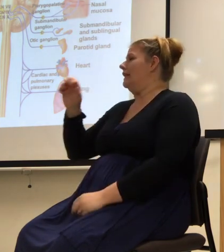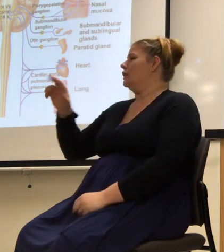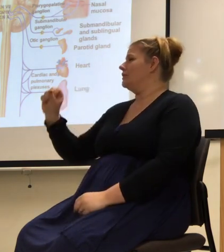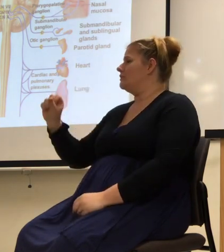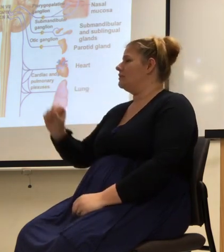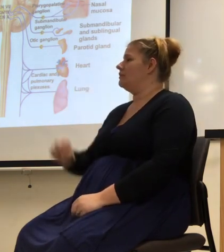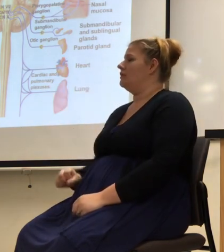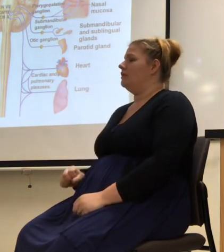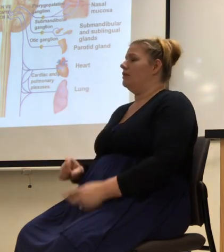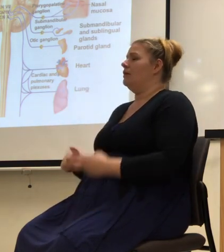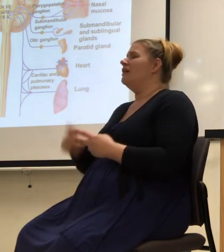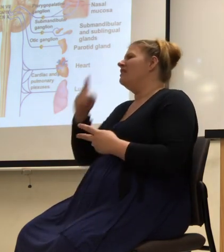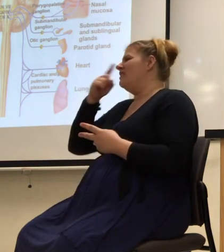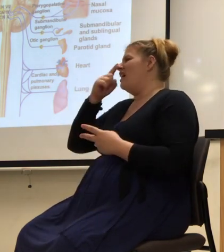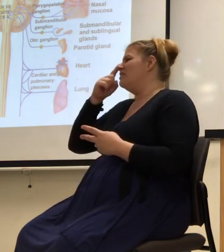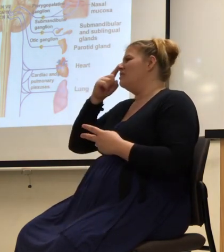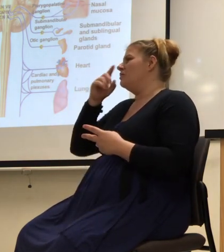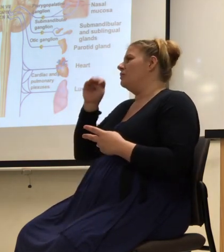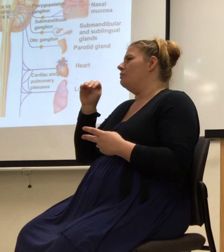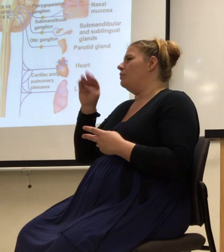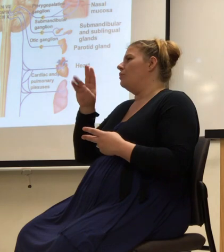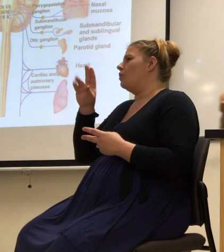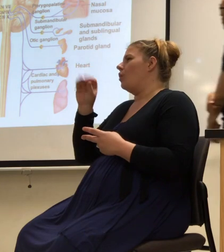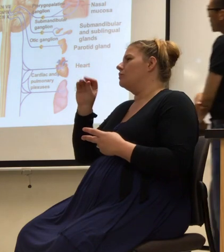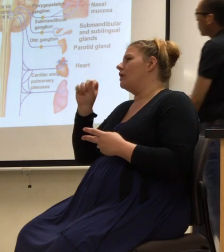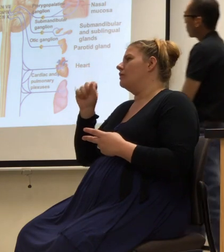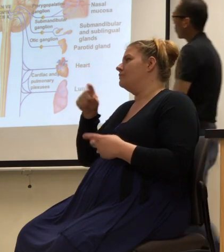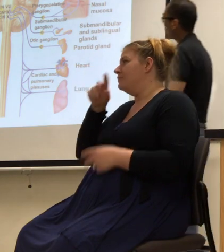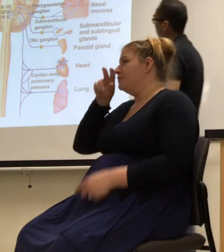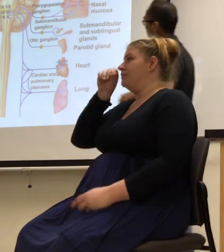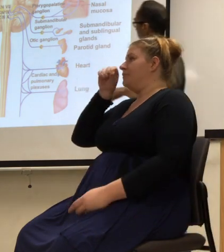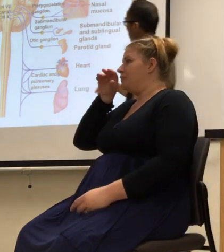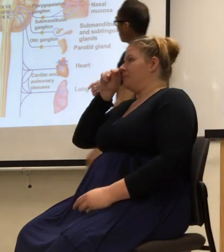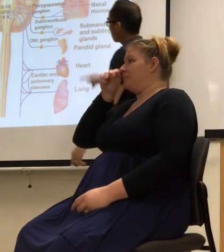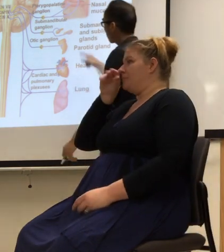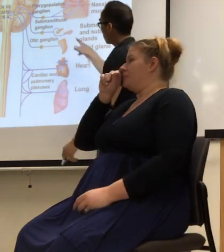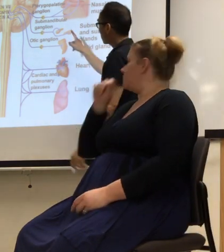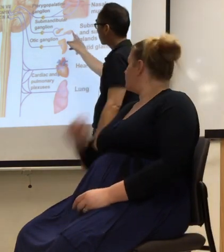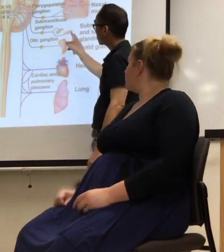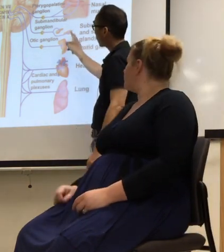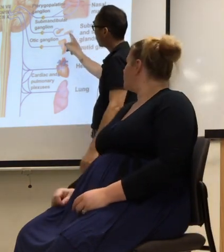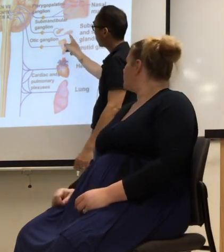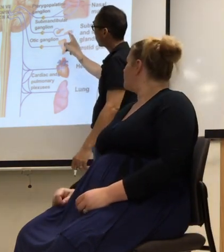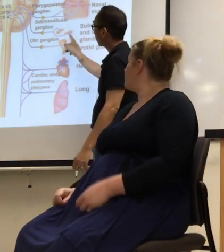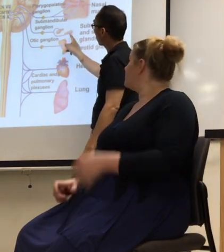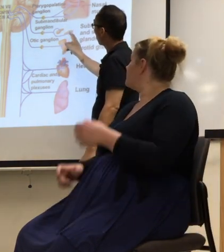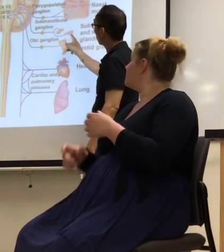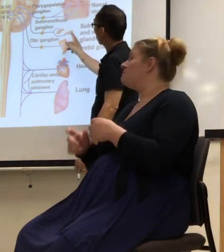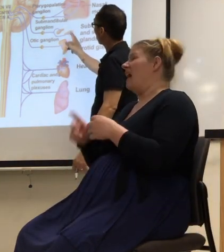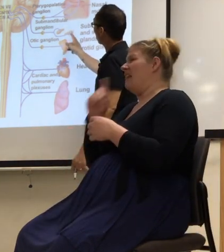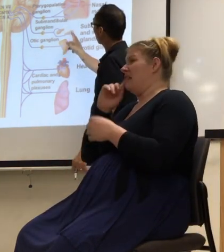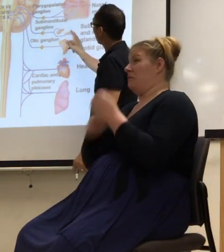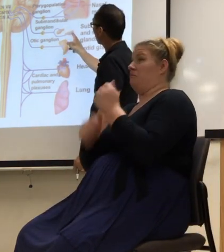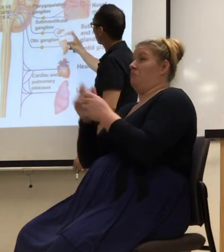I'll say nasal mucosa, you know, get the sniffles. I would say more importantly what we teach are this right here.